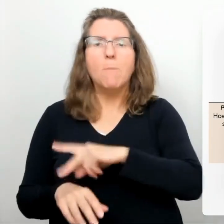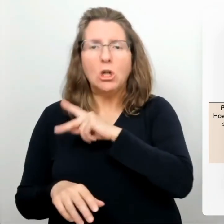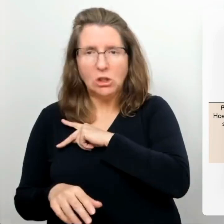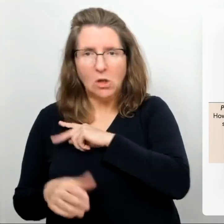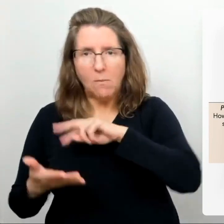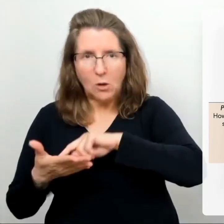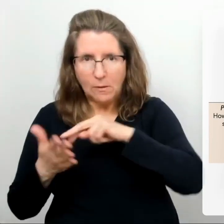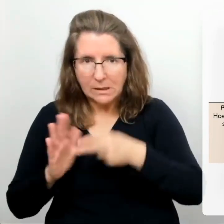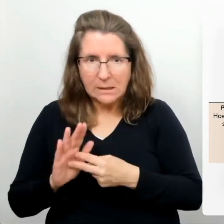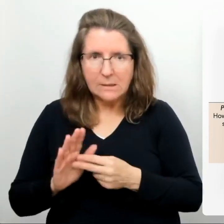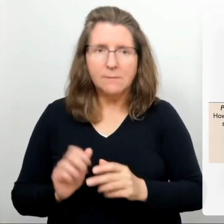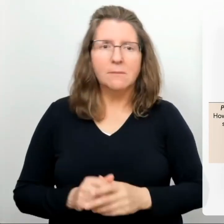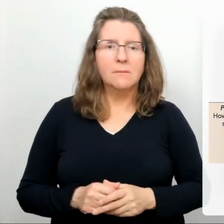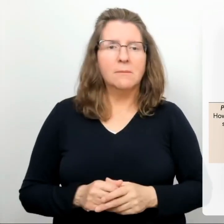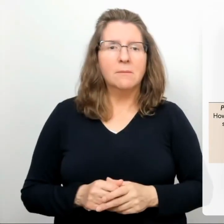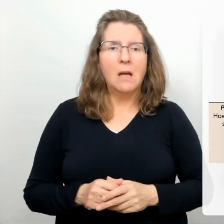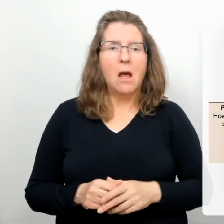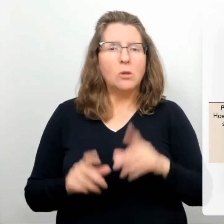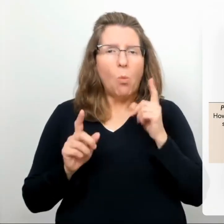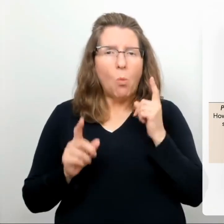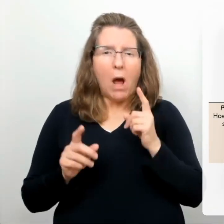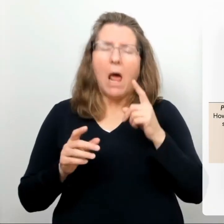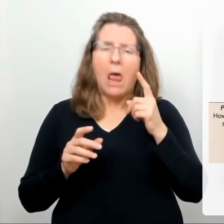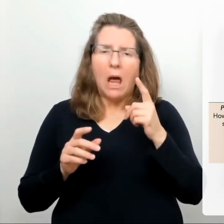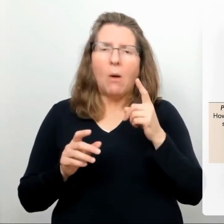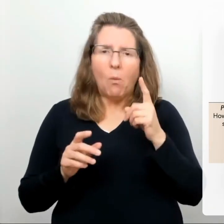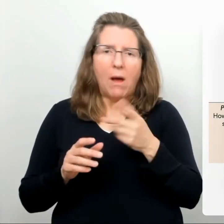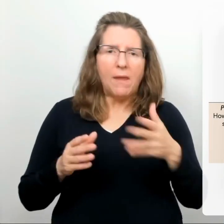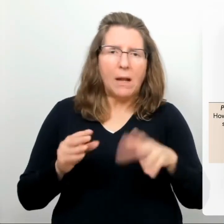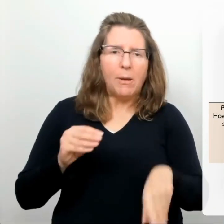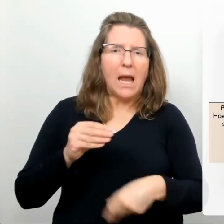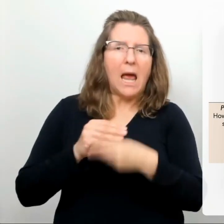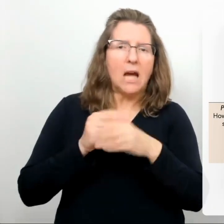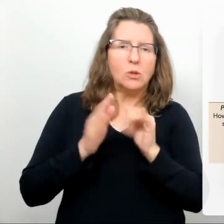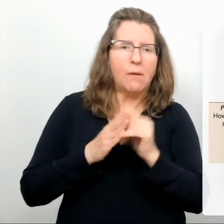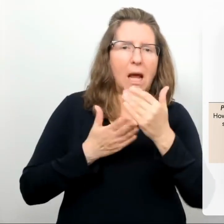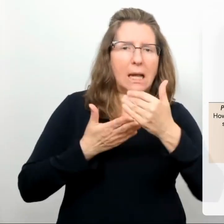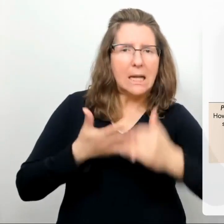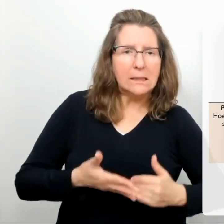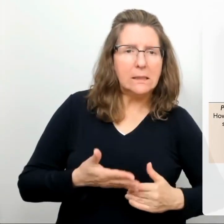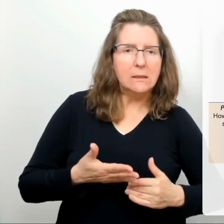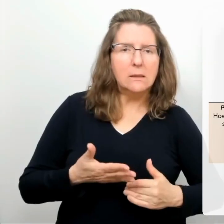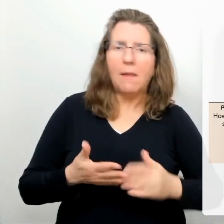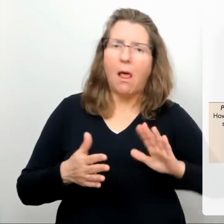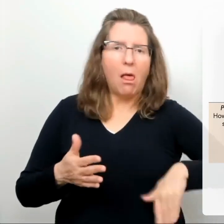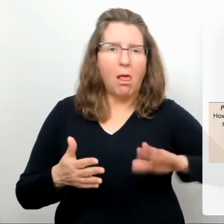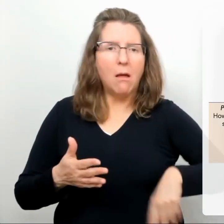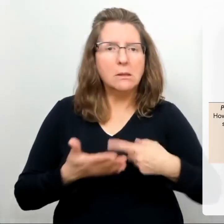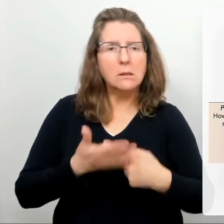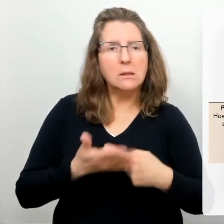This slide shows the strategies to support Aiden's personal purposes at school. There's one strategy that's not